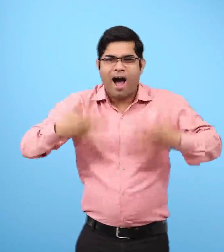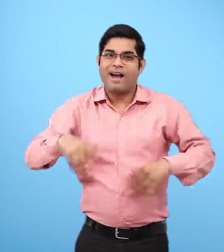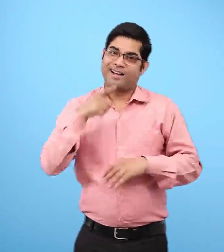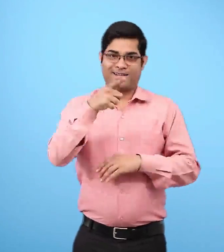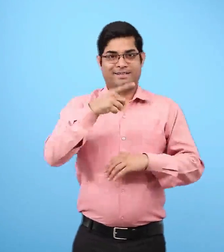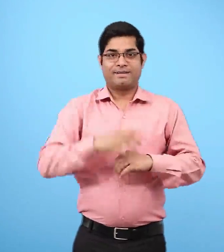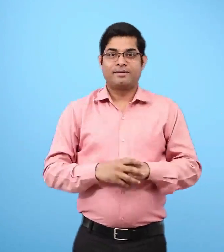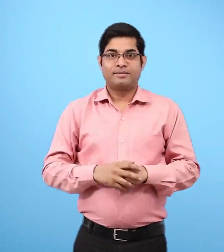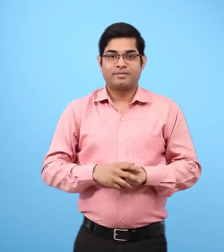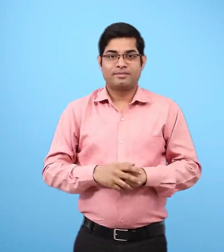hot taste.